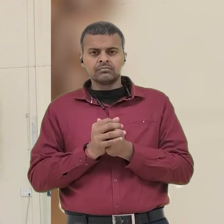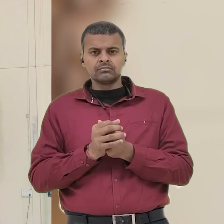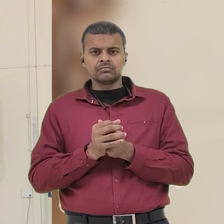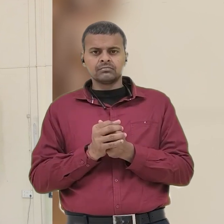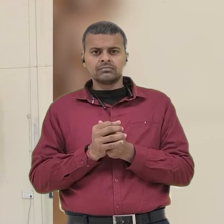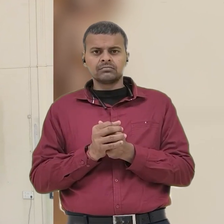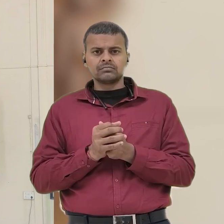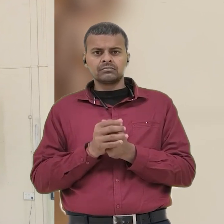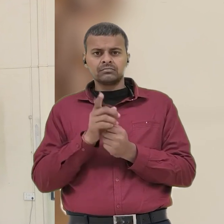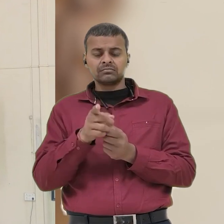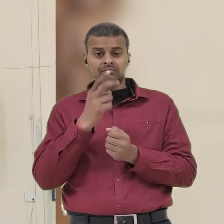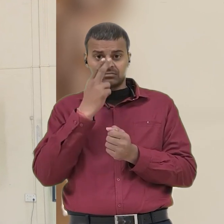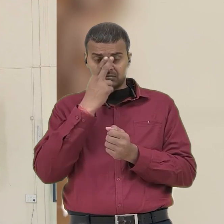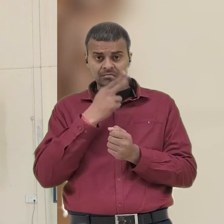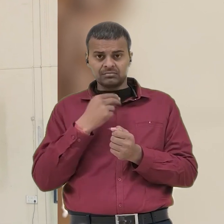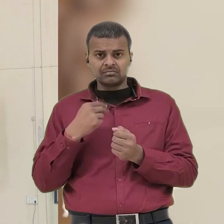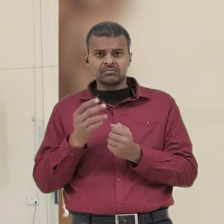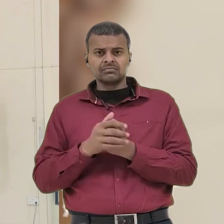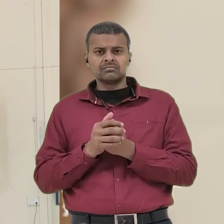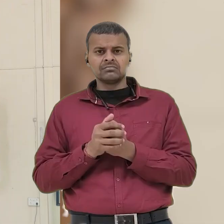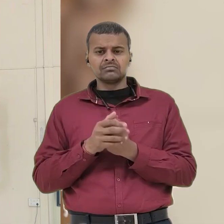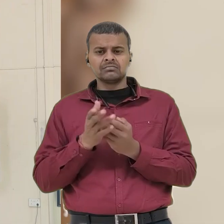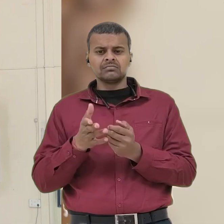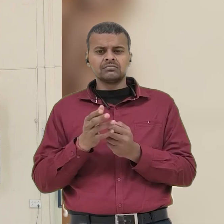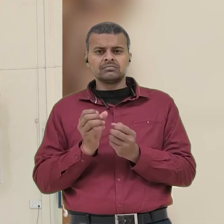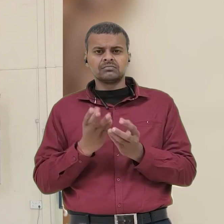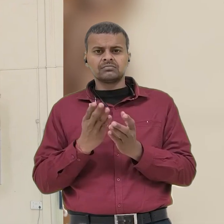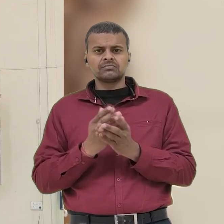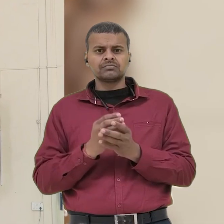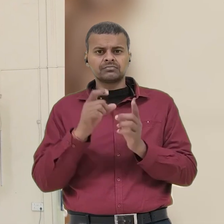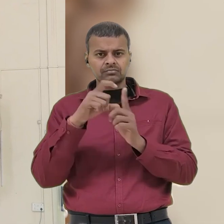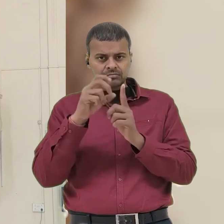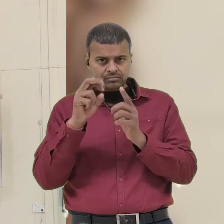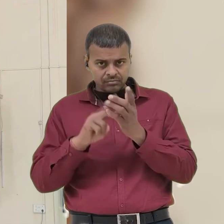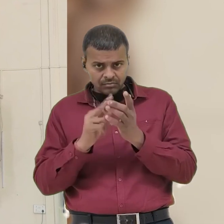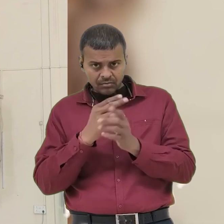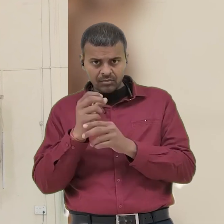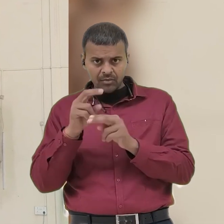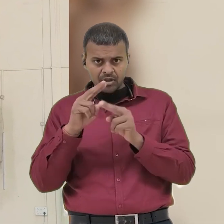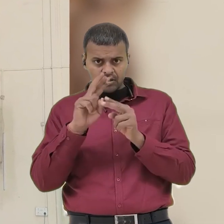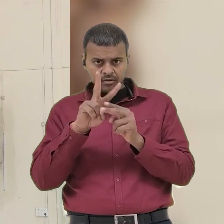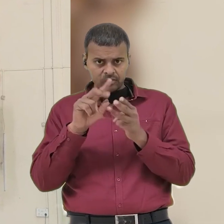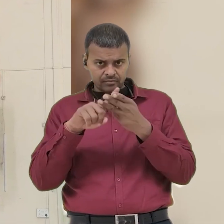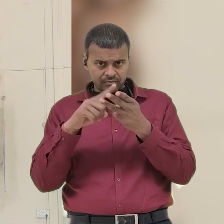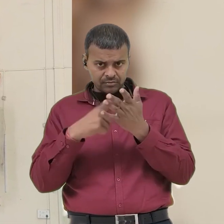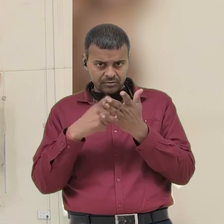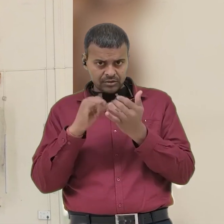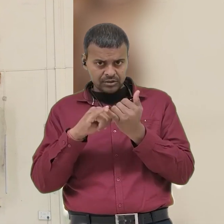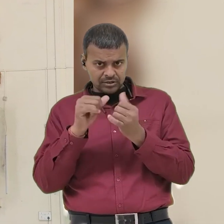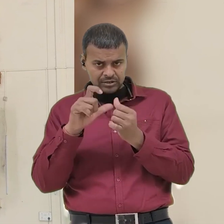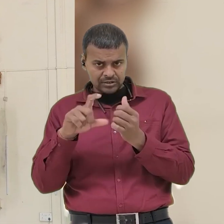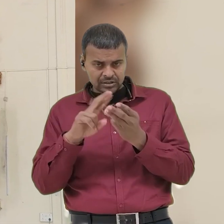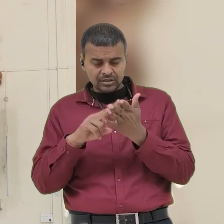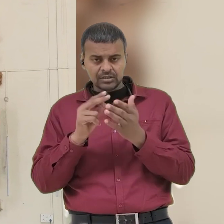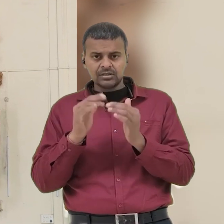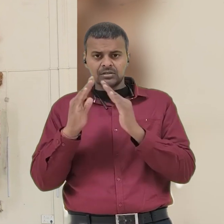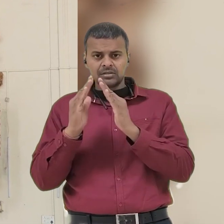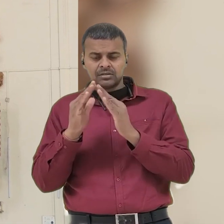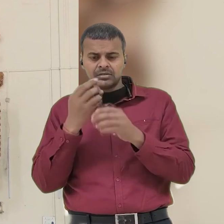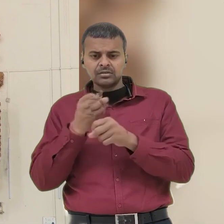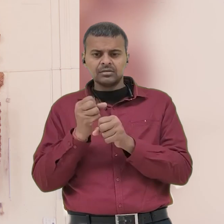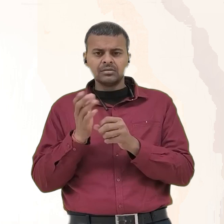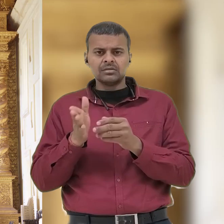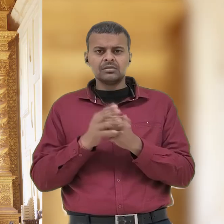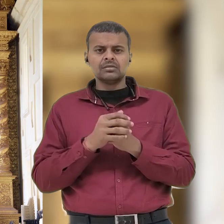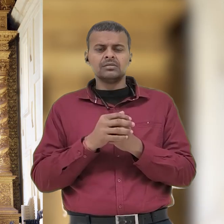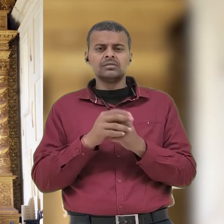1593. Opposite to it, there is a richly carved pulpit with the figures of Jesus, evangelists, and